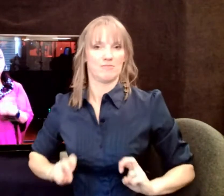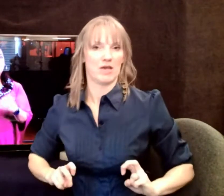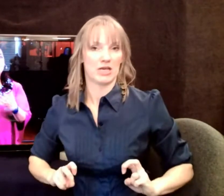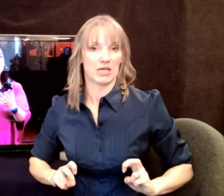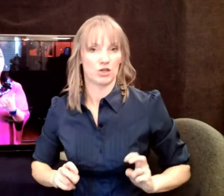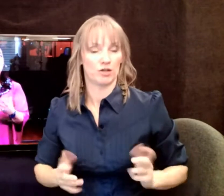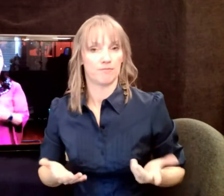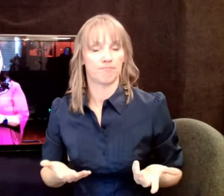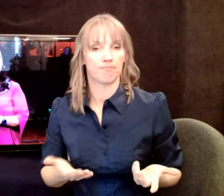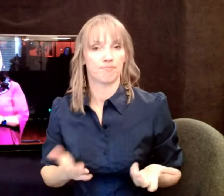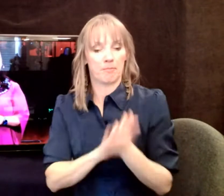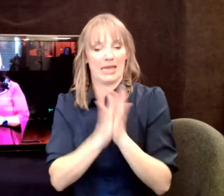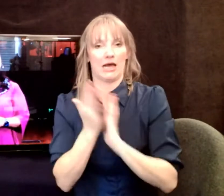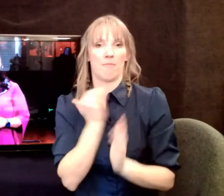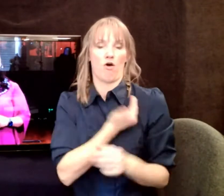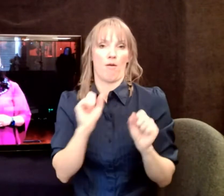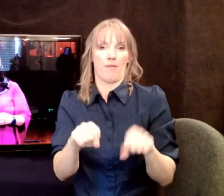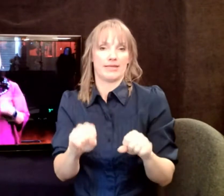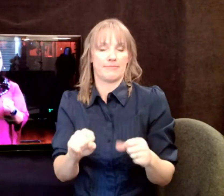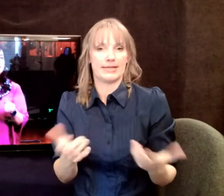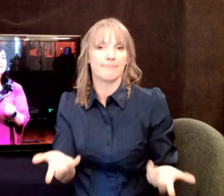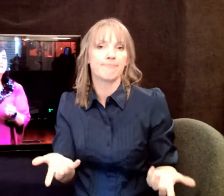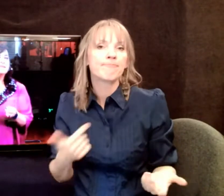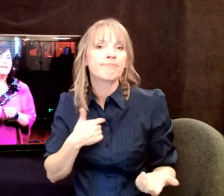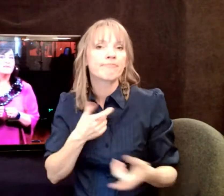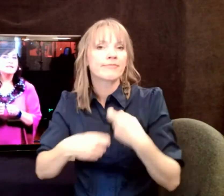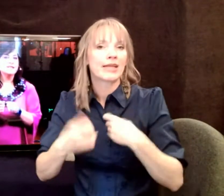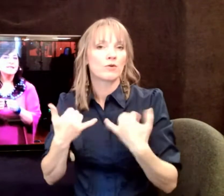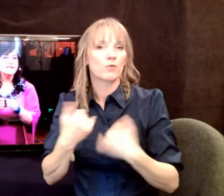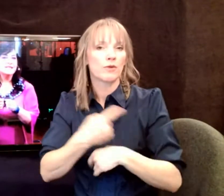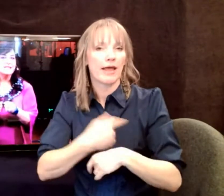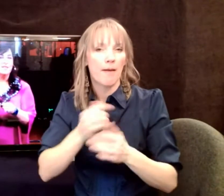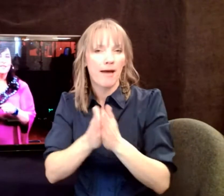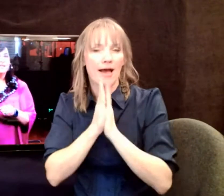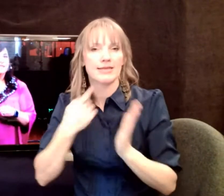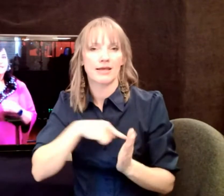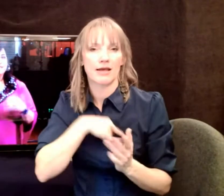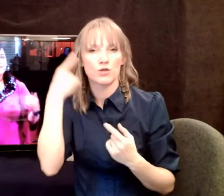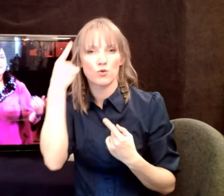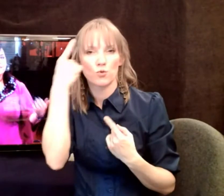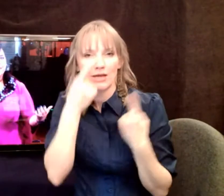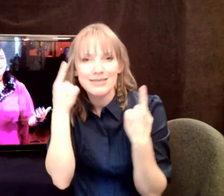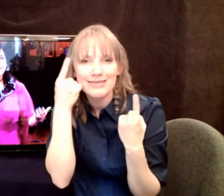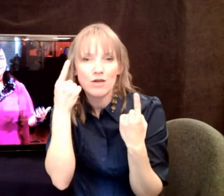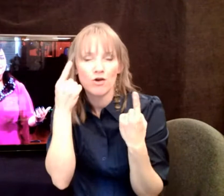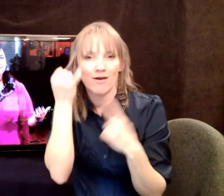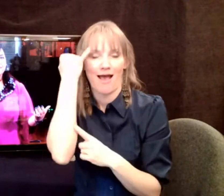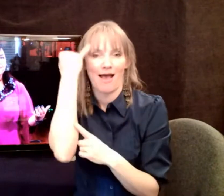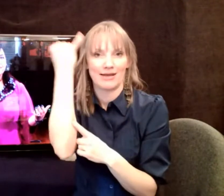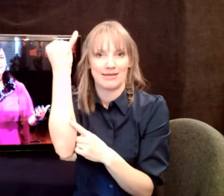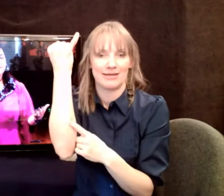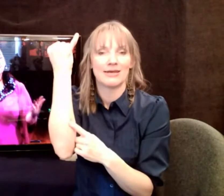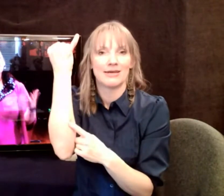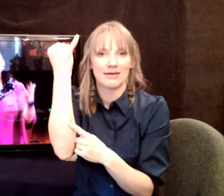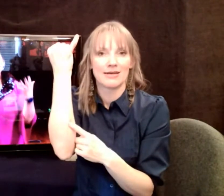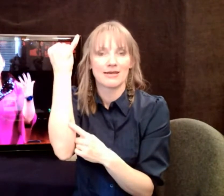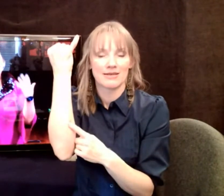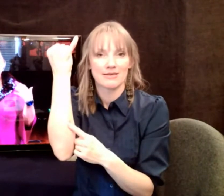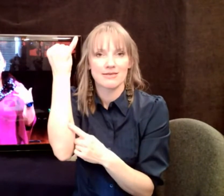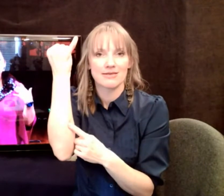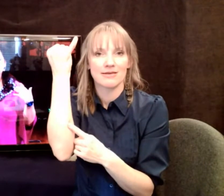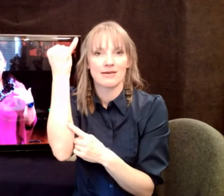to become our possibilities. I'm asking today for us to consider these ideas that